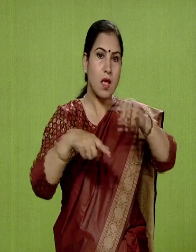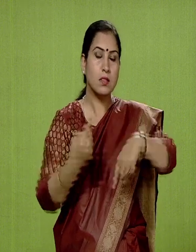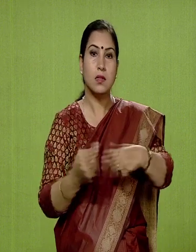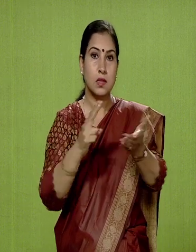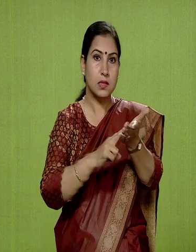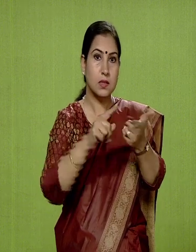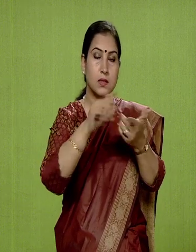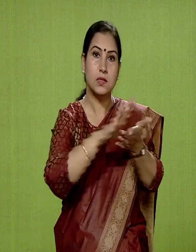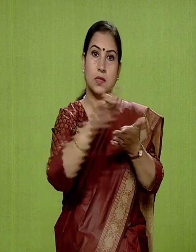and Dandi March.